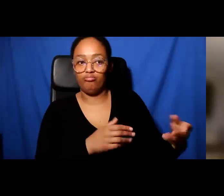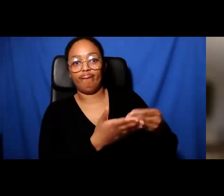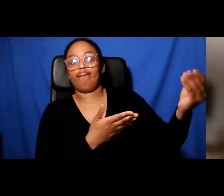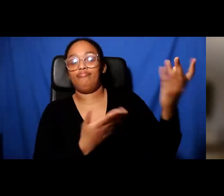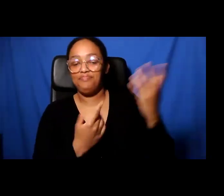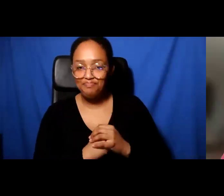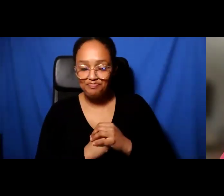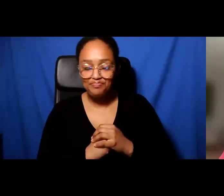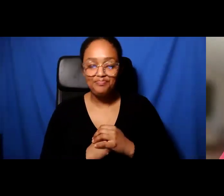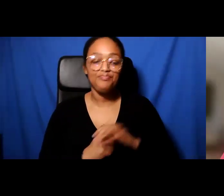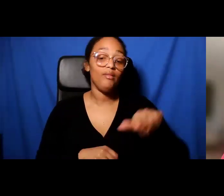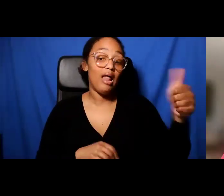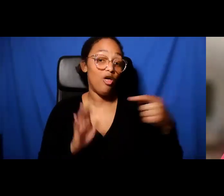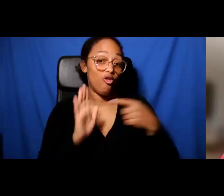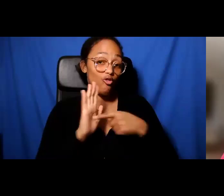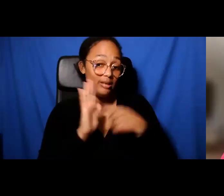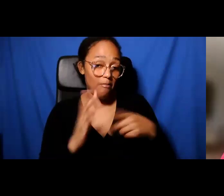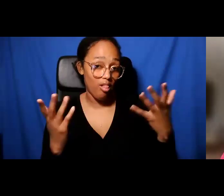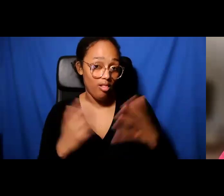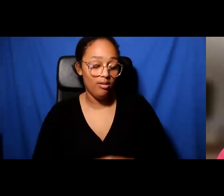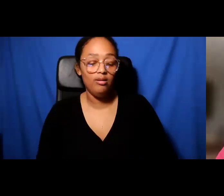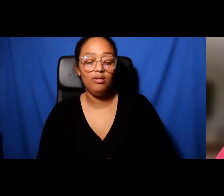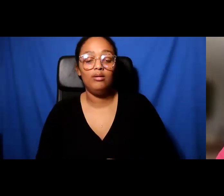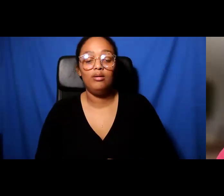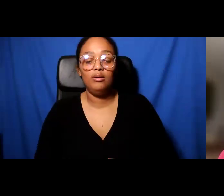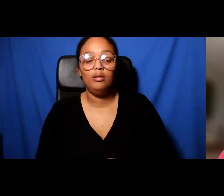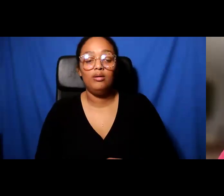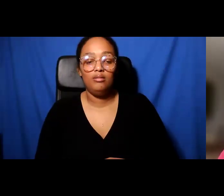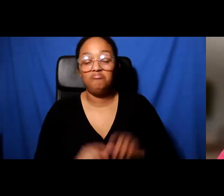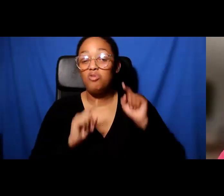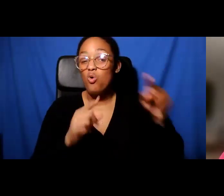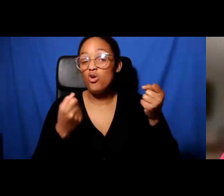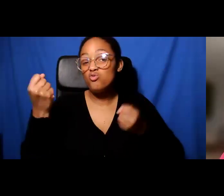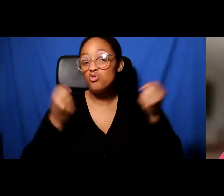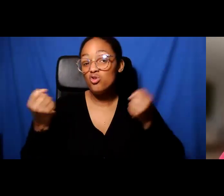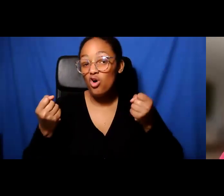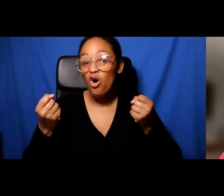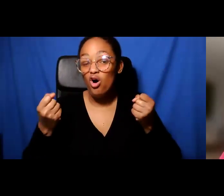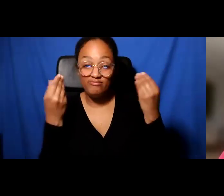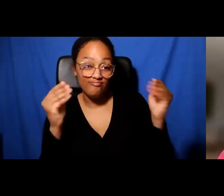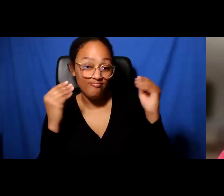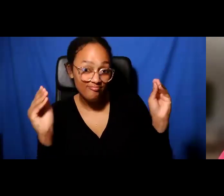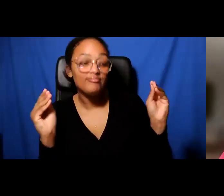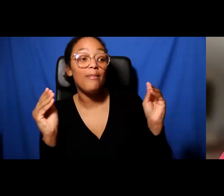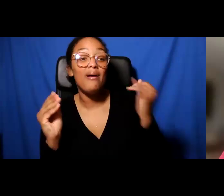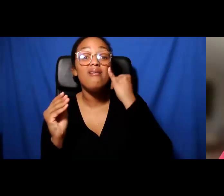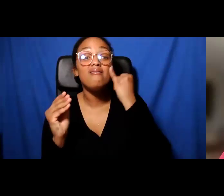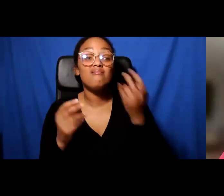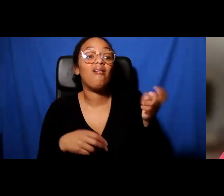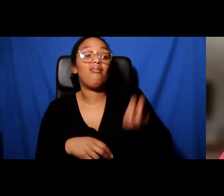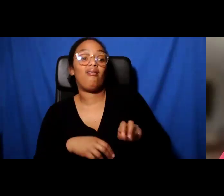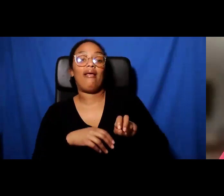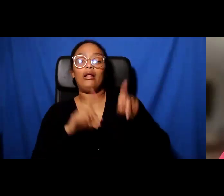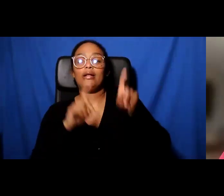Another example would be dealership test drives, right? I don't know anybody in here who would just